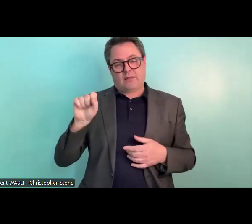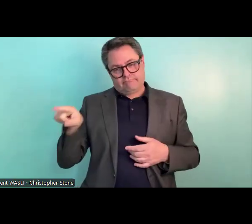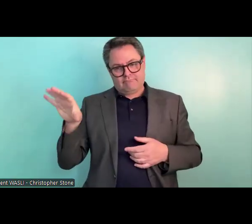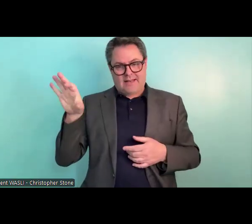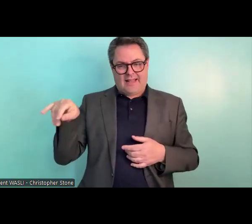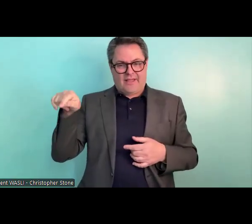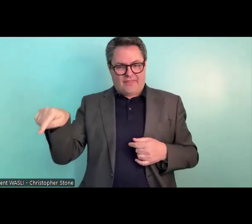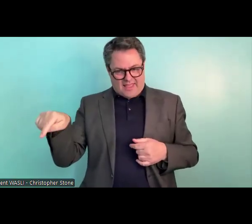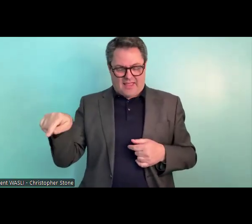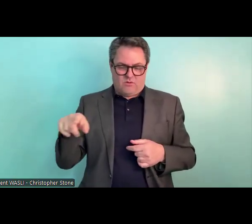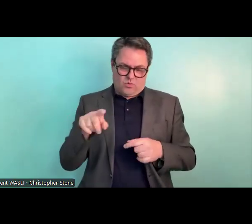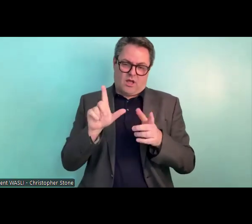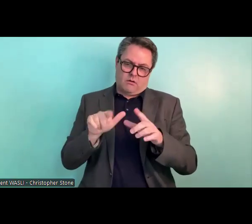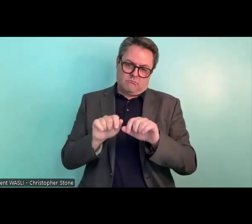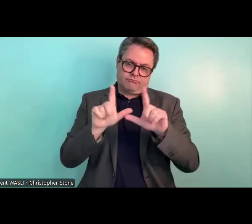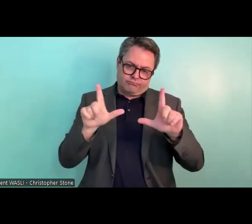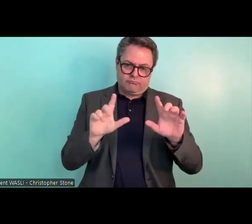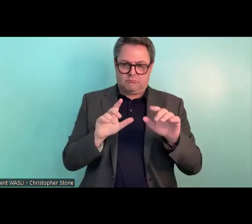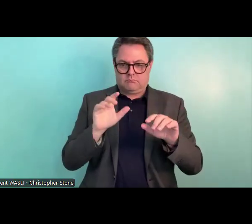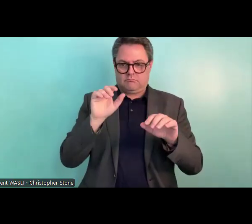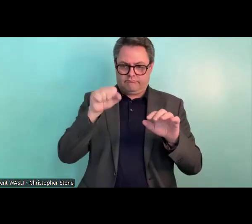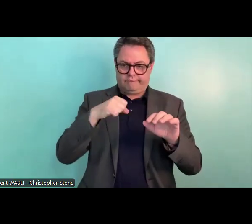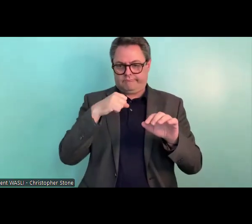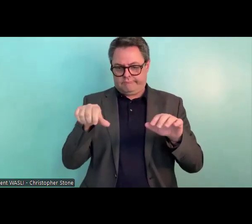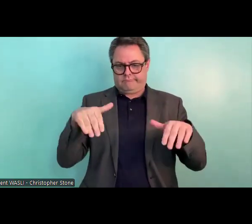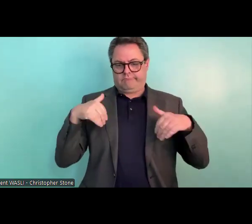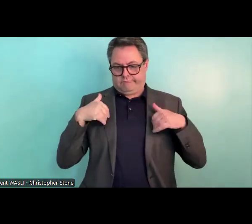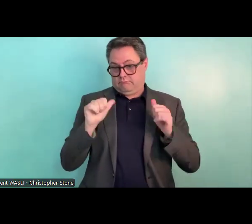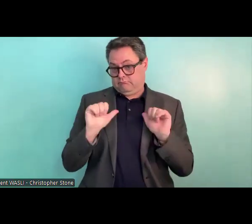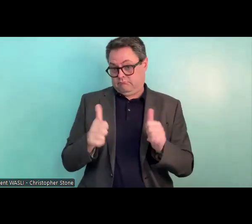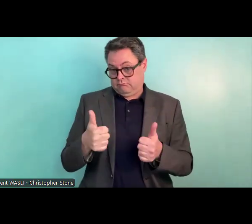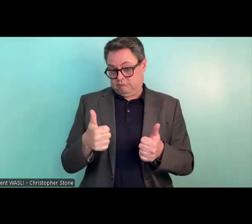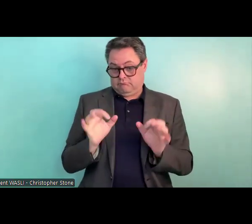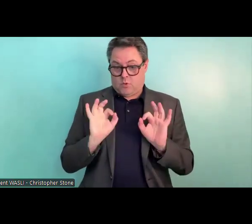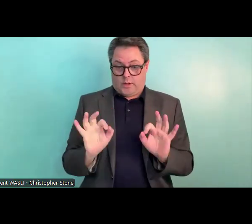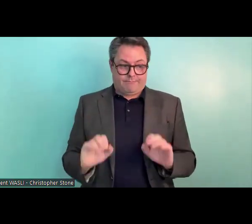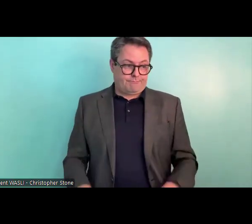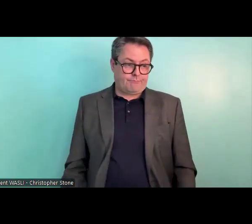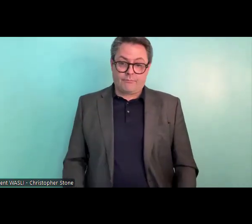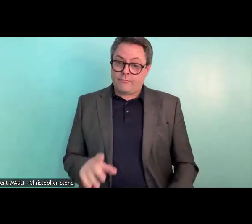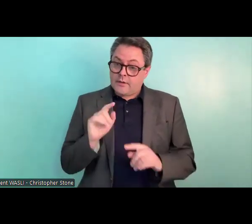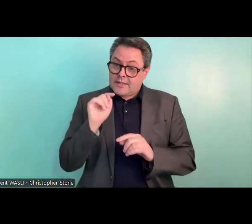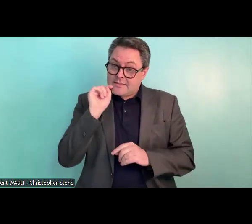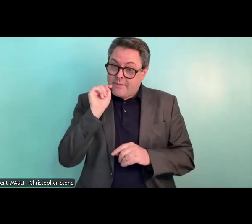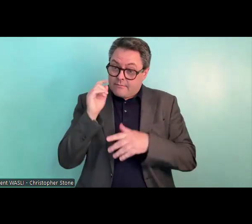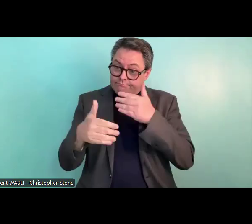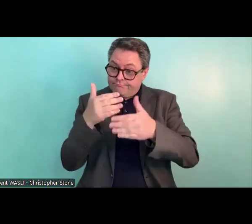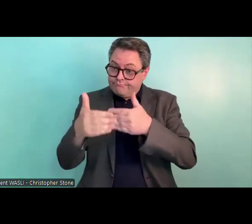NM representatives will be in that group. They can be sent the link, and hopefully that will make the process a lot more straightforward.